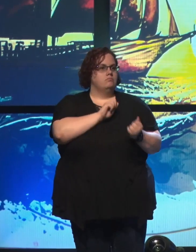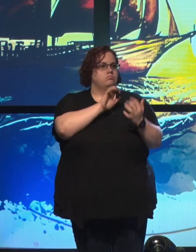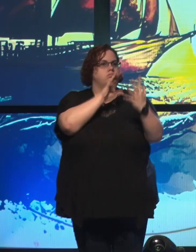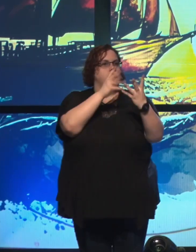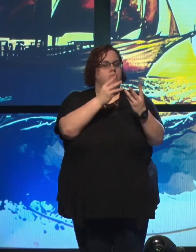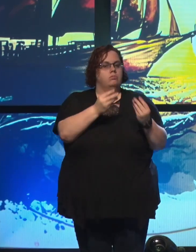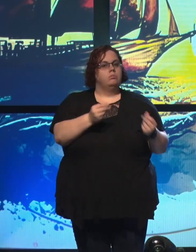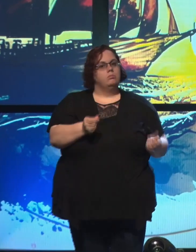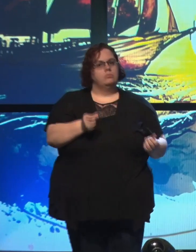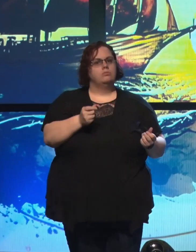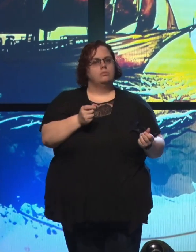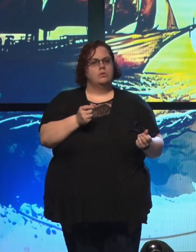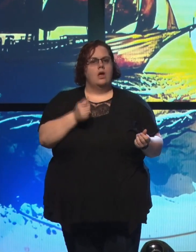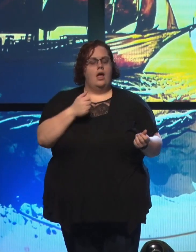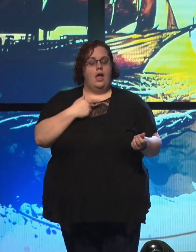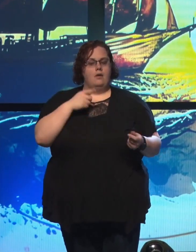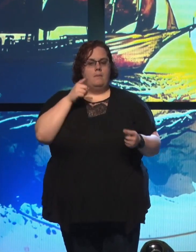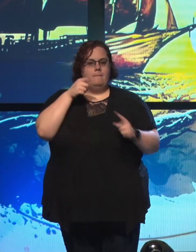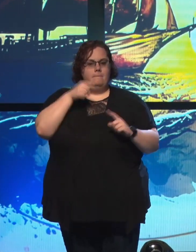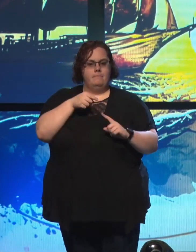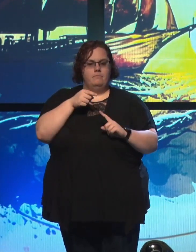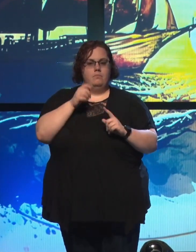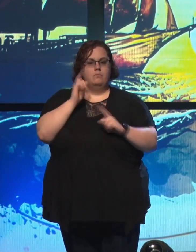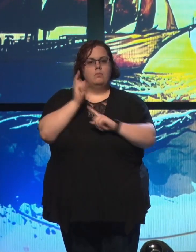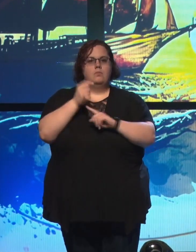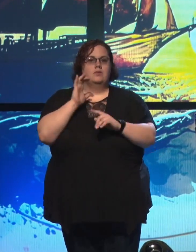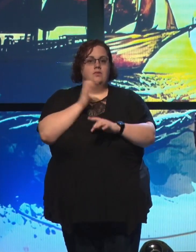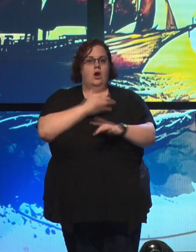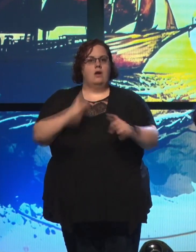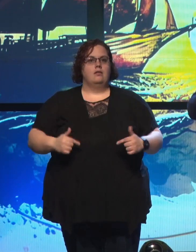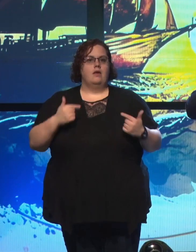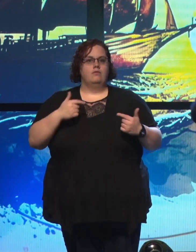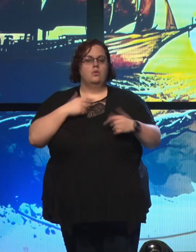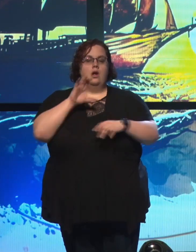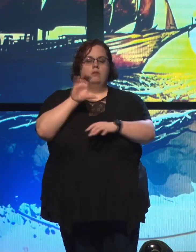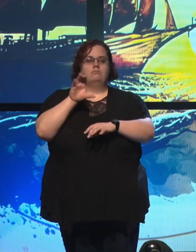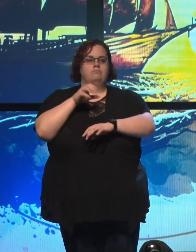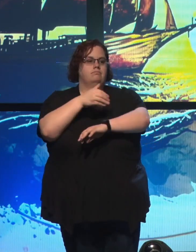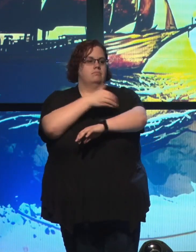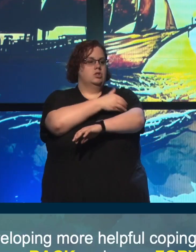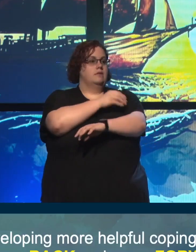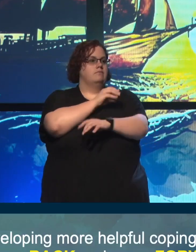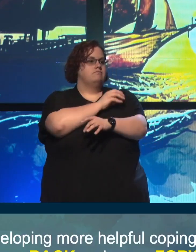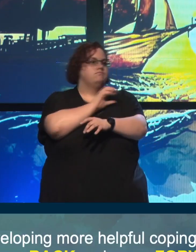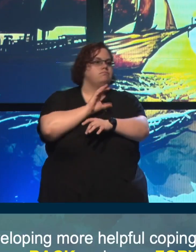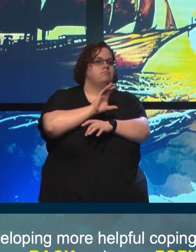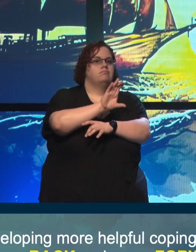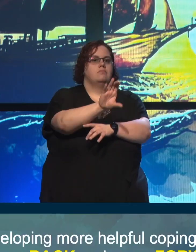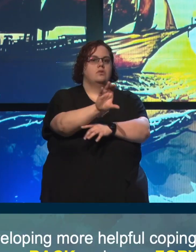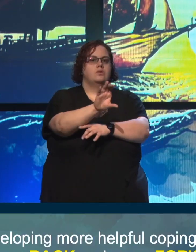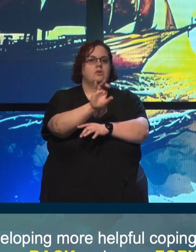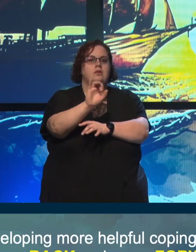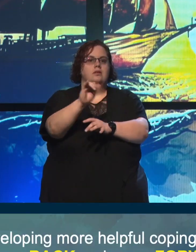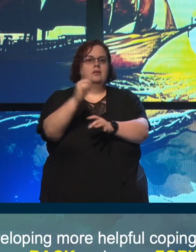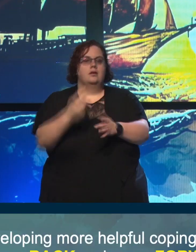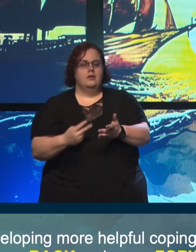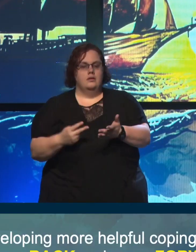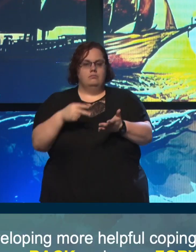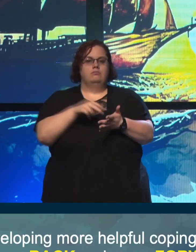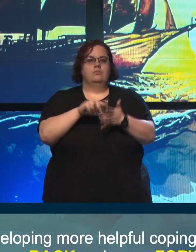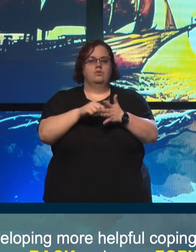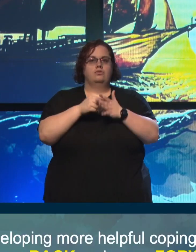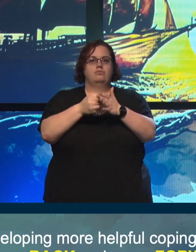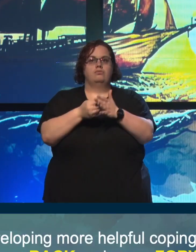the more we look for those moments in our lives, we will empower ourselves and empower others to bounce back and to